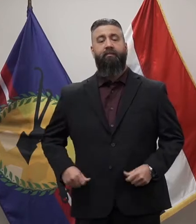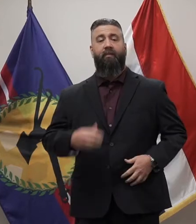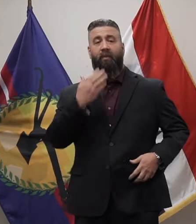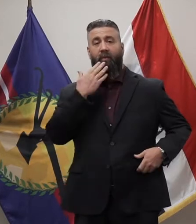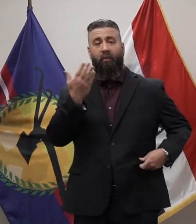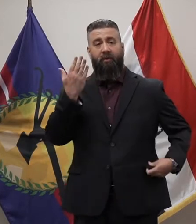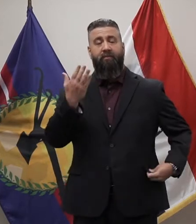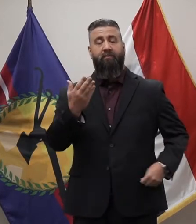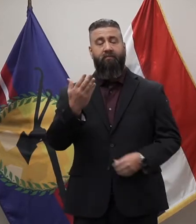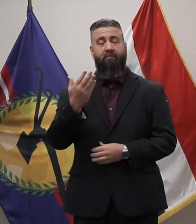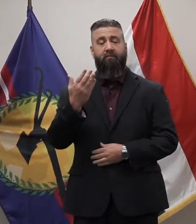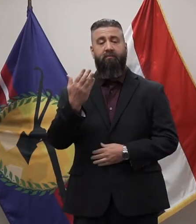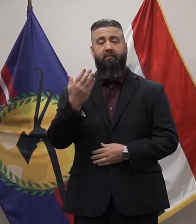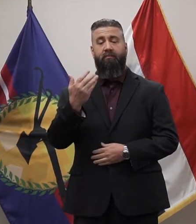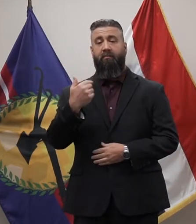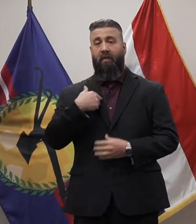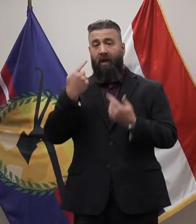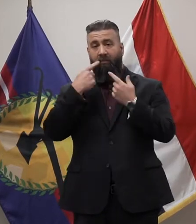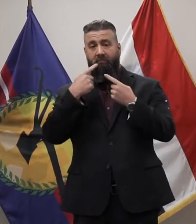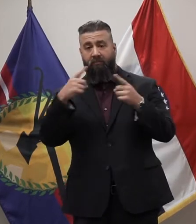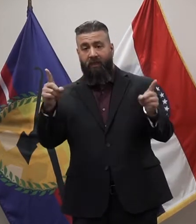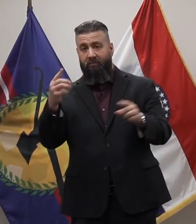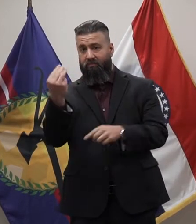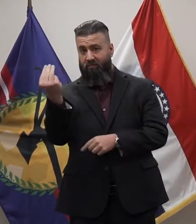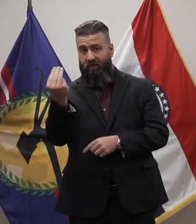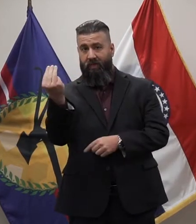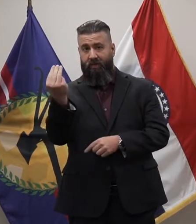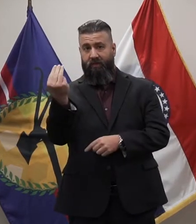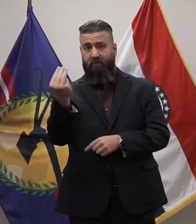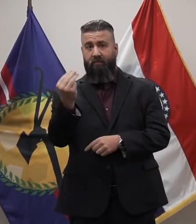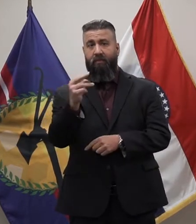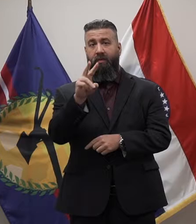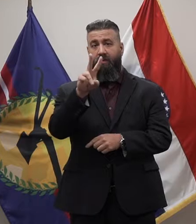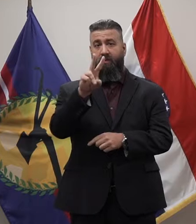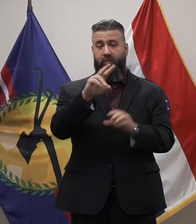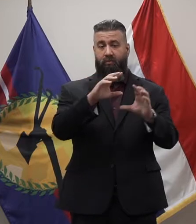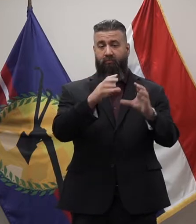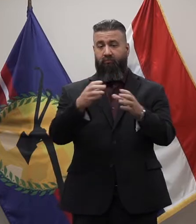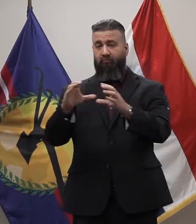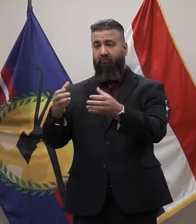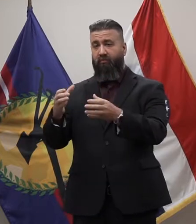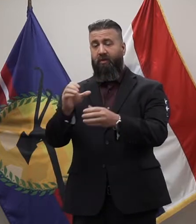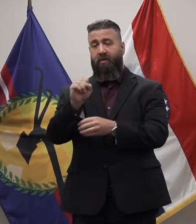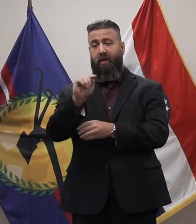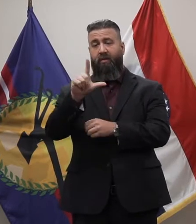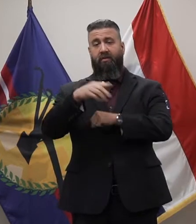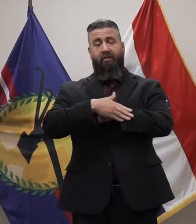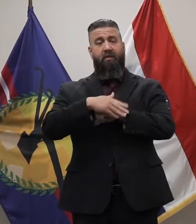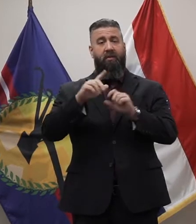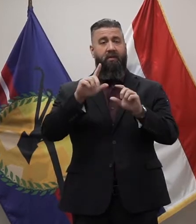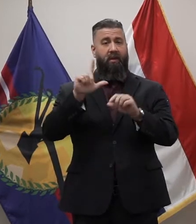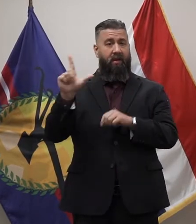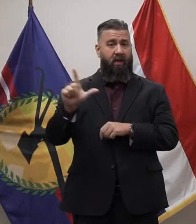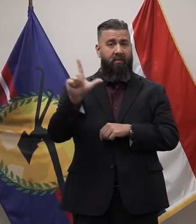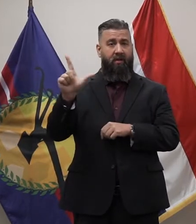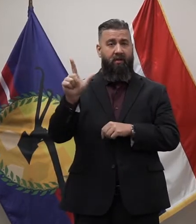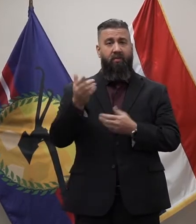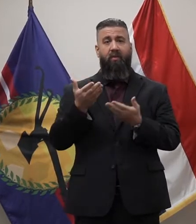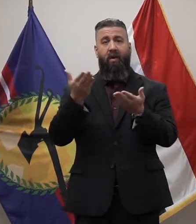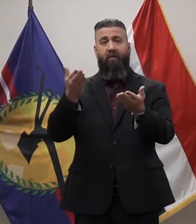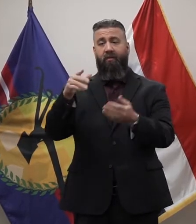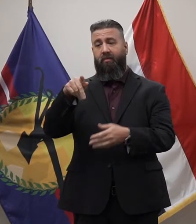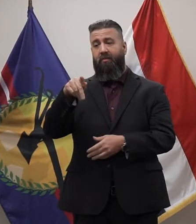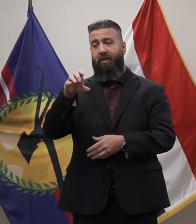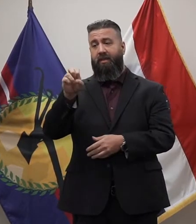Good morning. When I announced Monday that 2 branches of the St. Louis County Library would be offering saliva